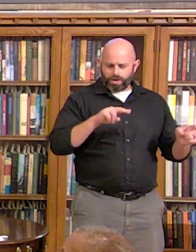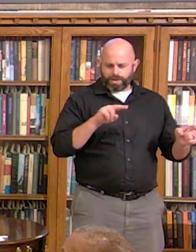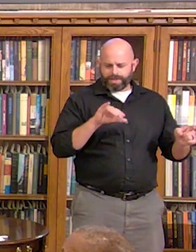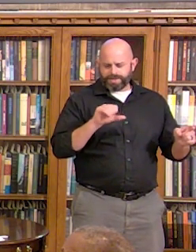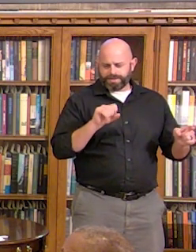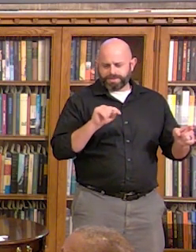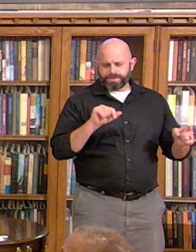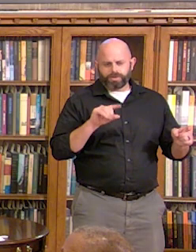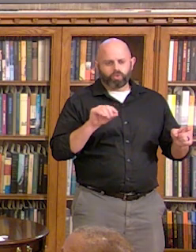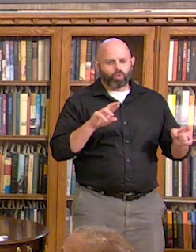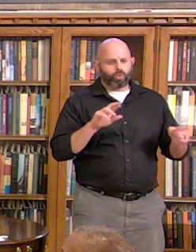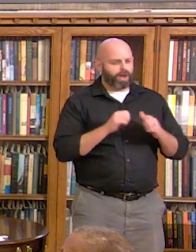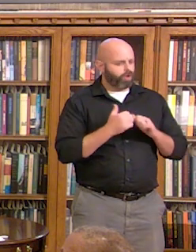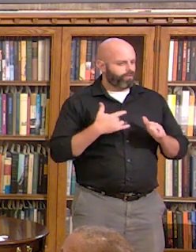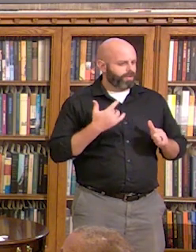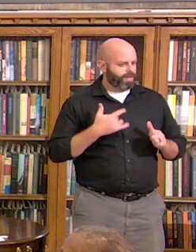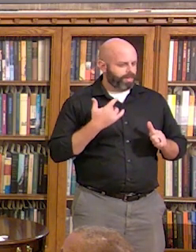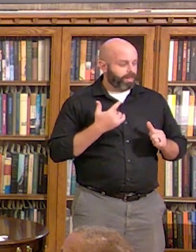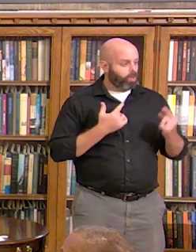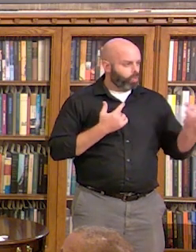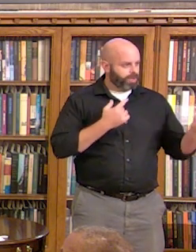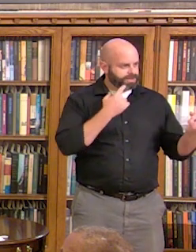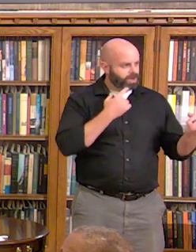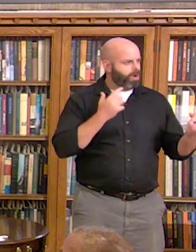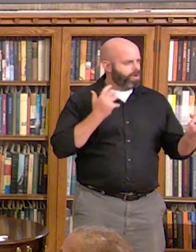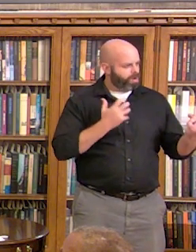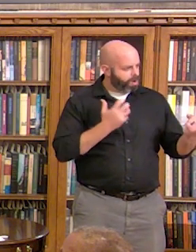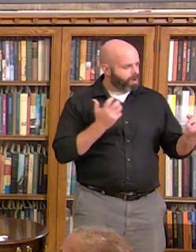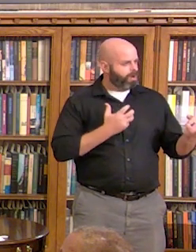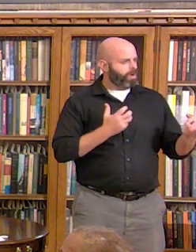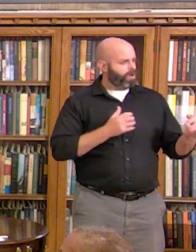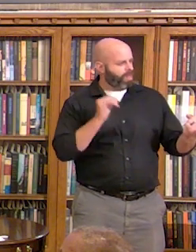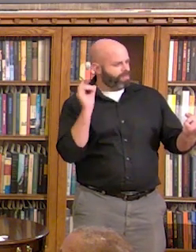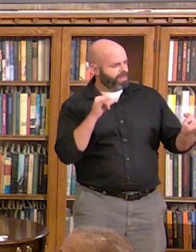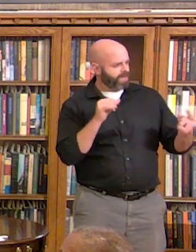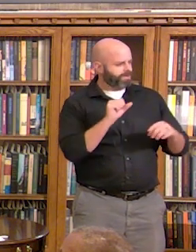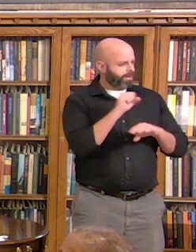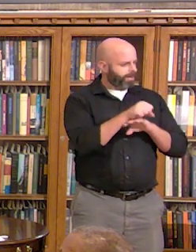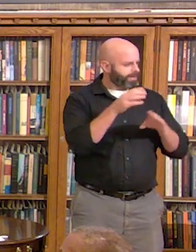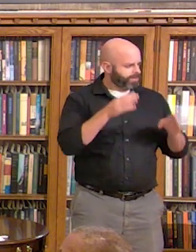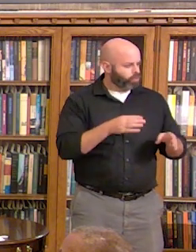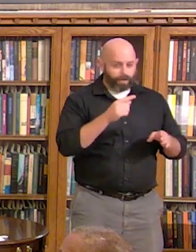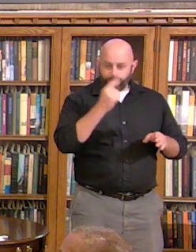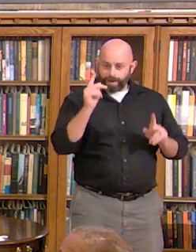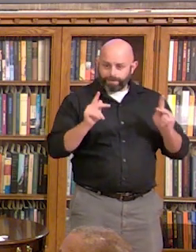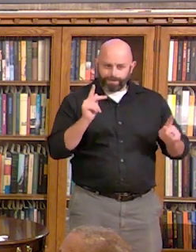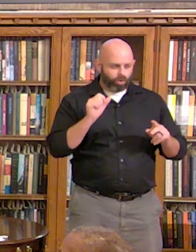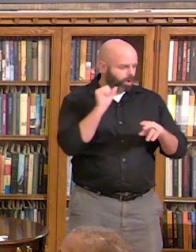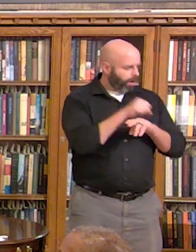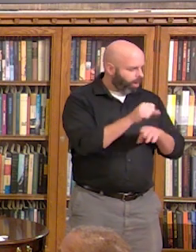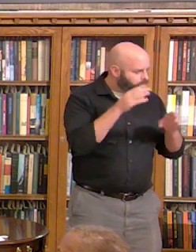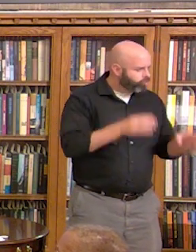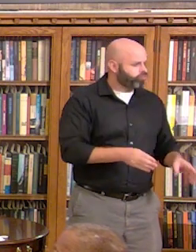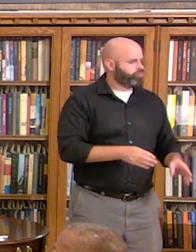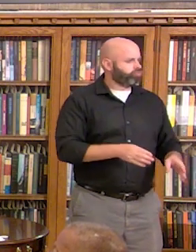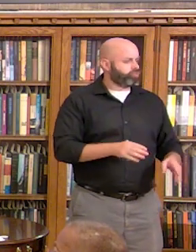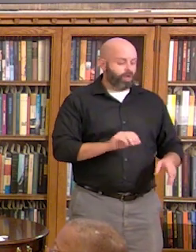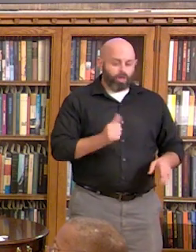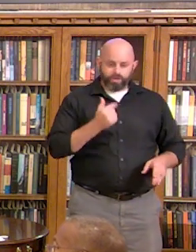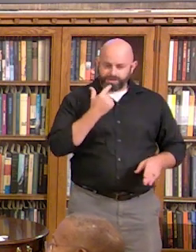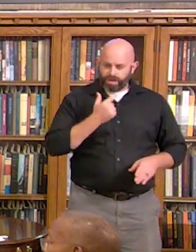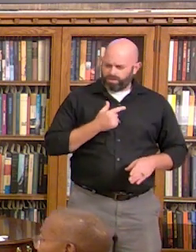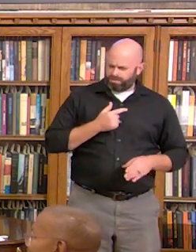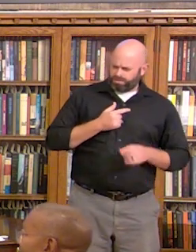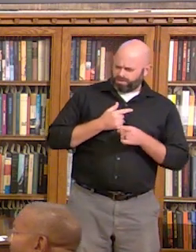seeing so on the one hand you could say wow blacks were conquistadors on another side you could say well